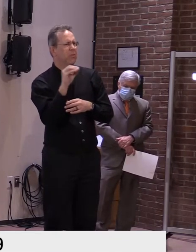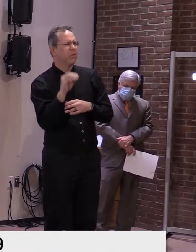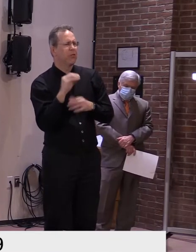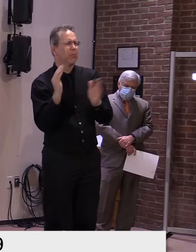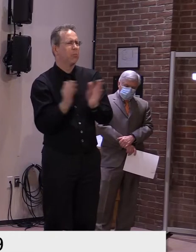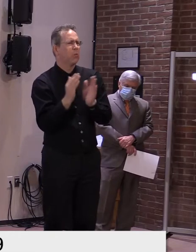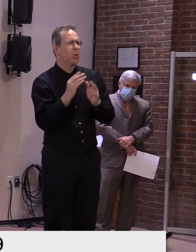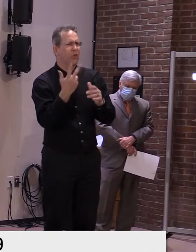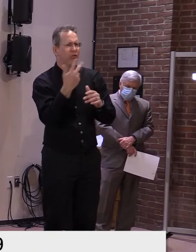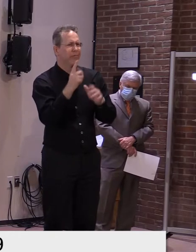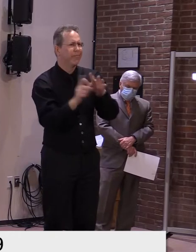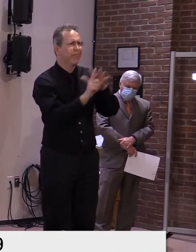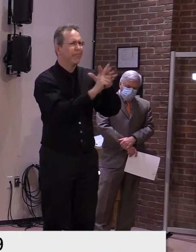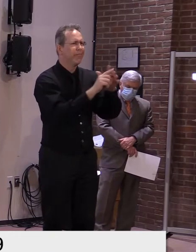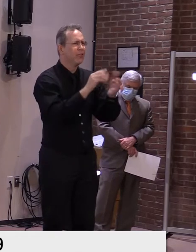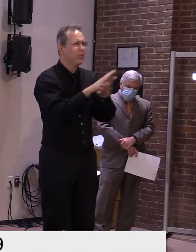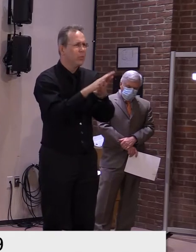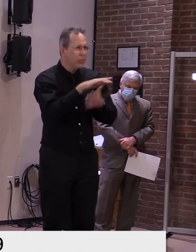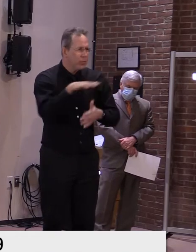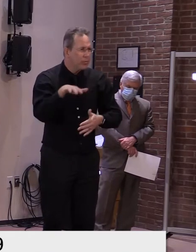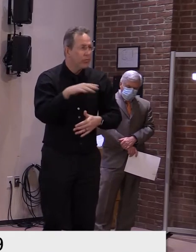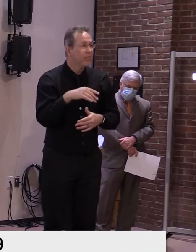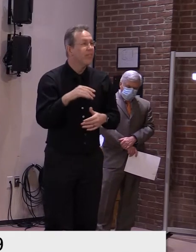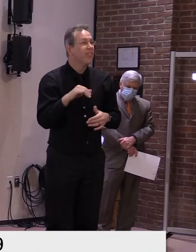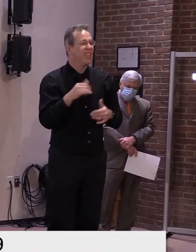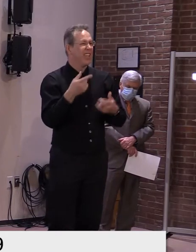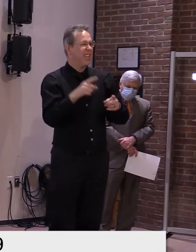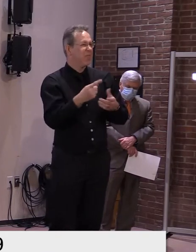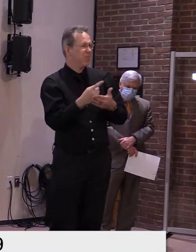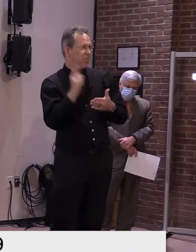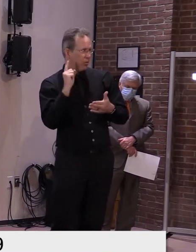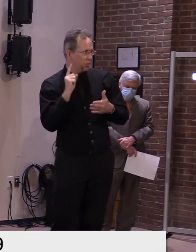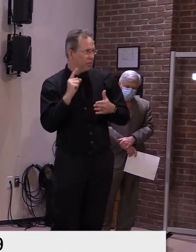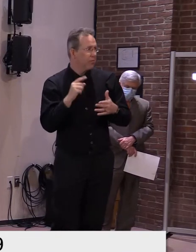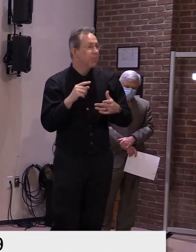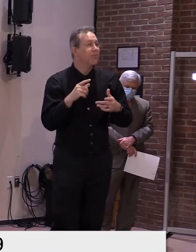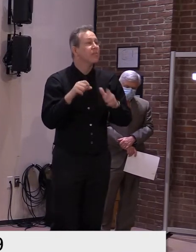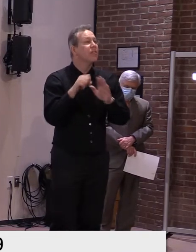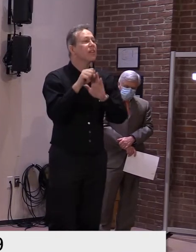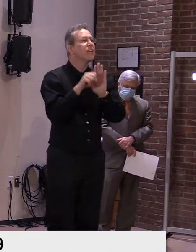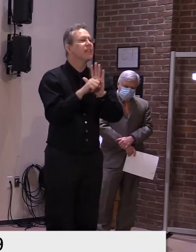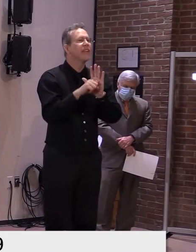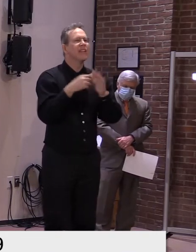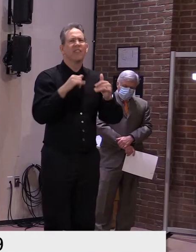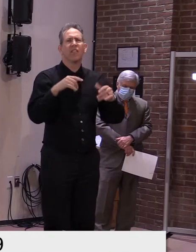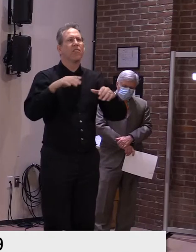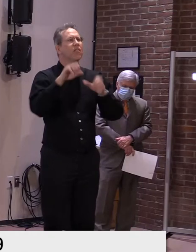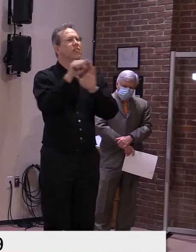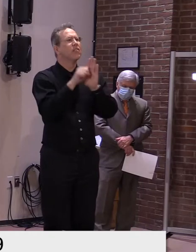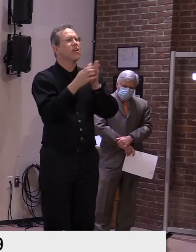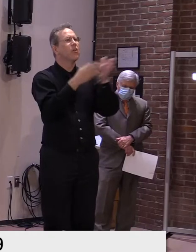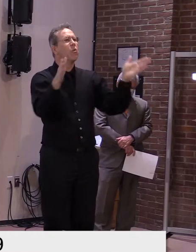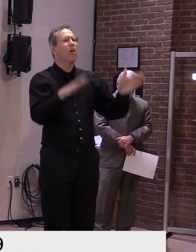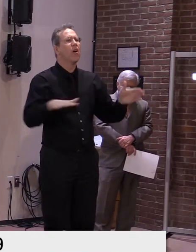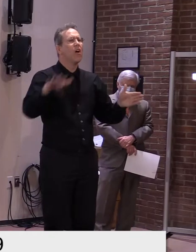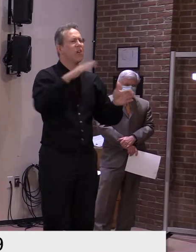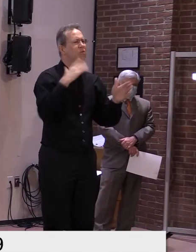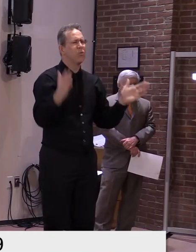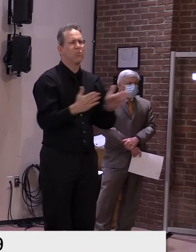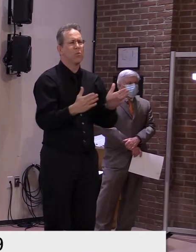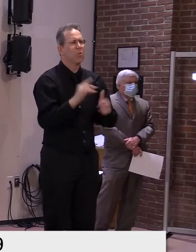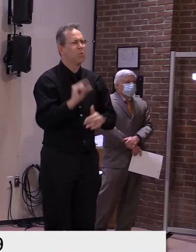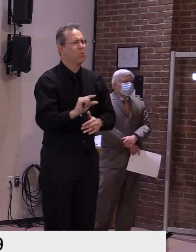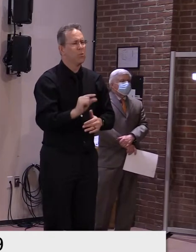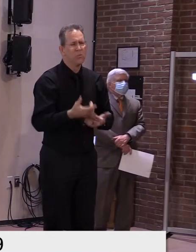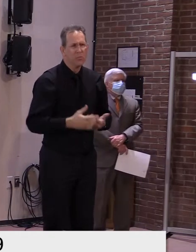week's positivity rate, and the statewide positivity rate is still low at 1.6%. We are considering ending